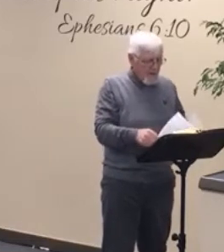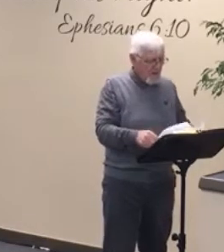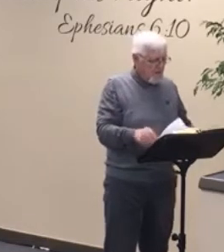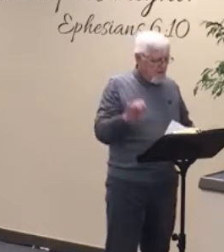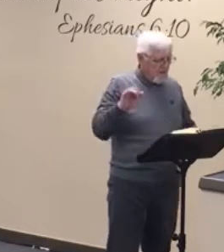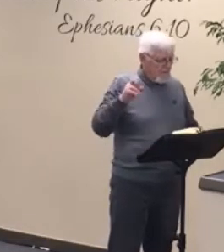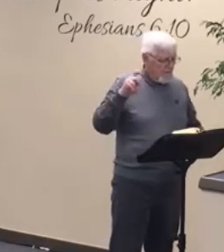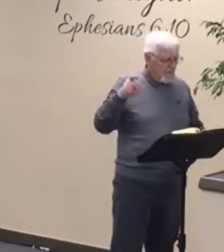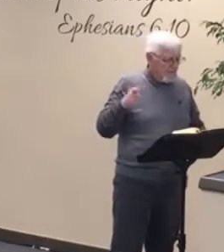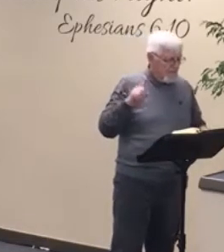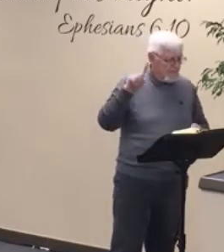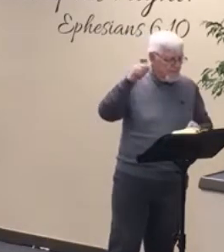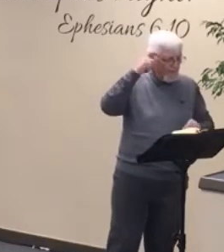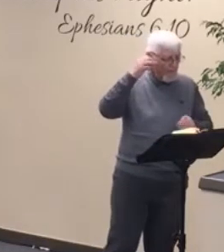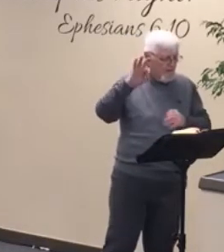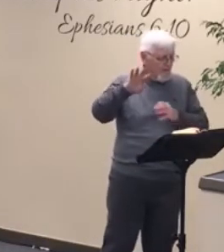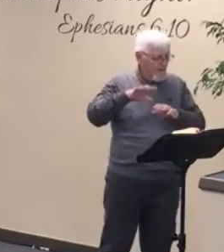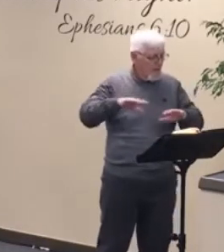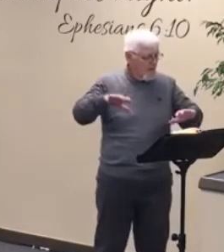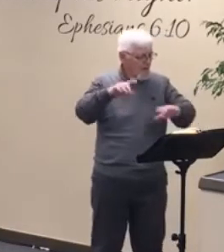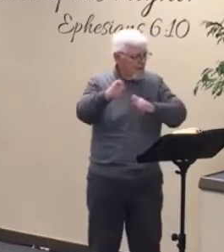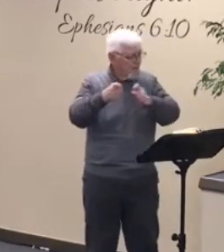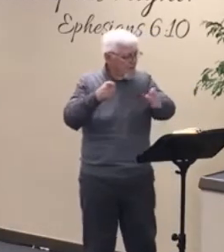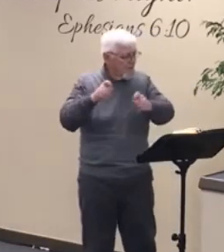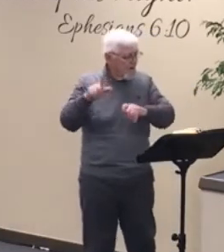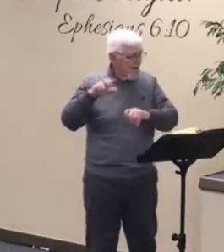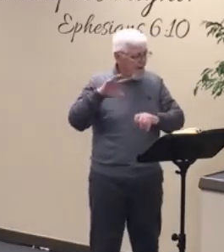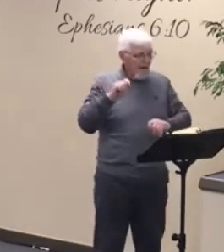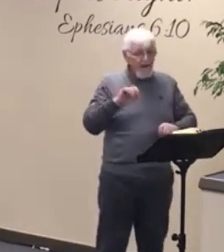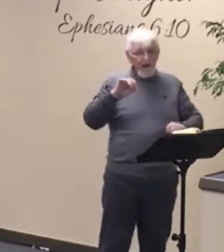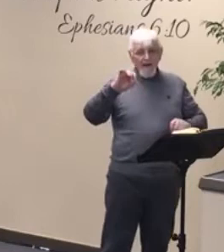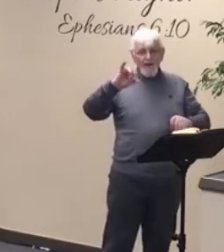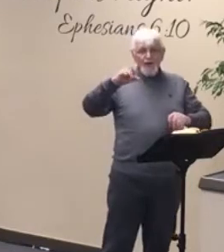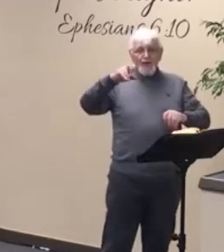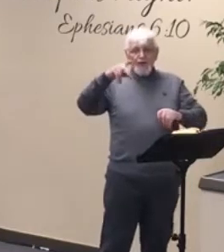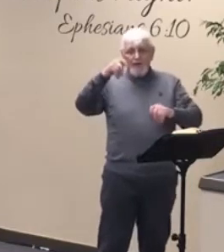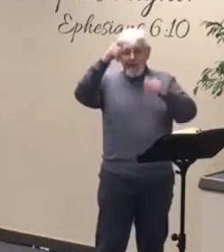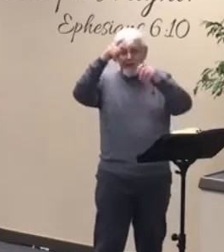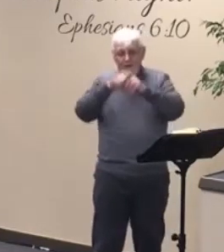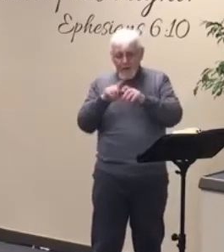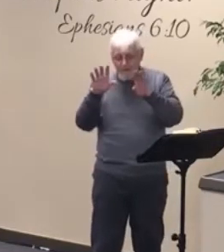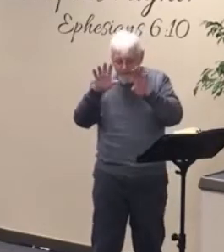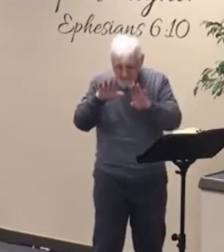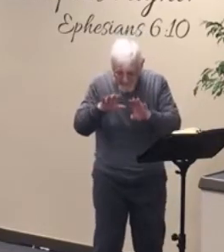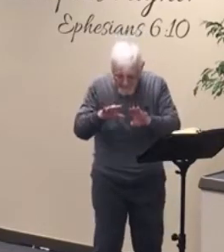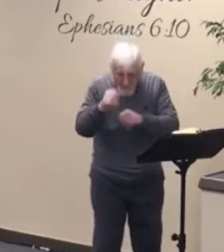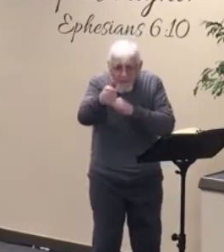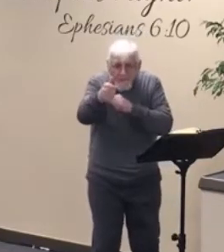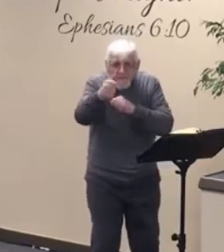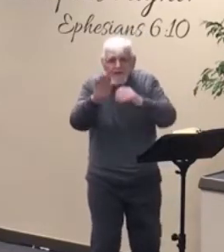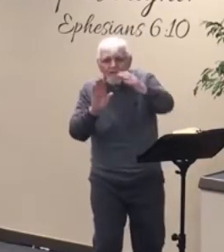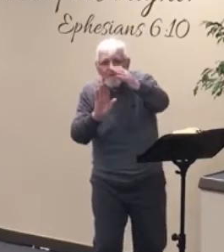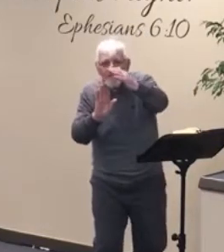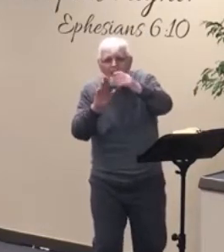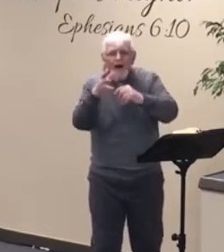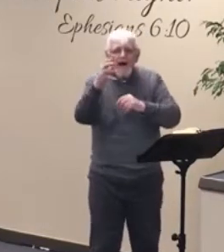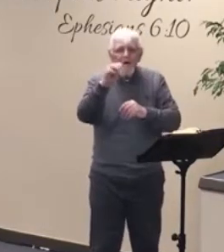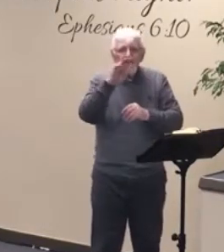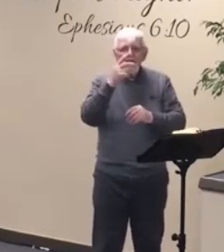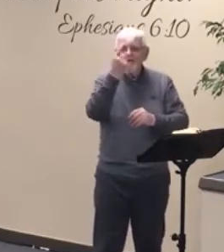land. And Joseph's brethren came and bowed down themselves before him with their faces to the